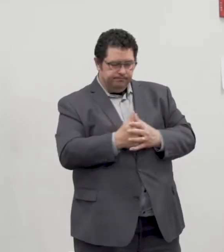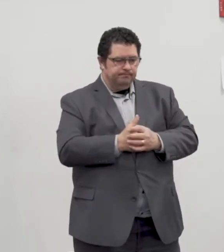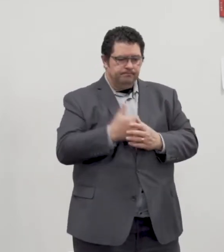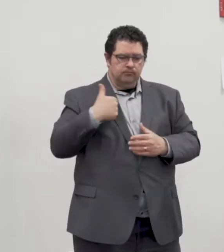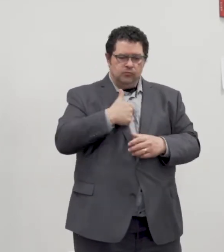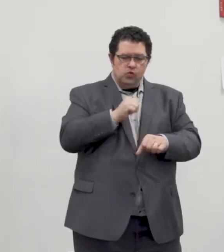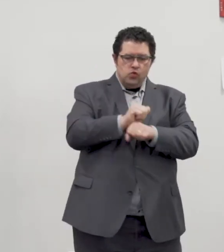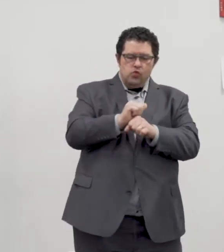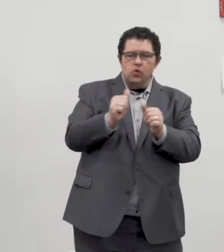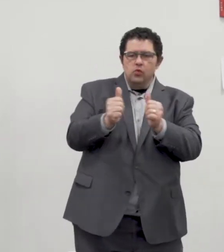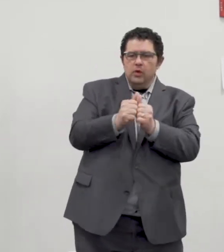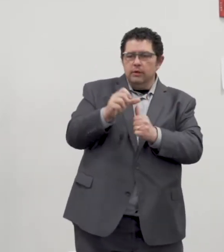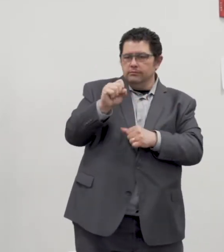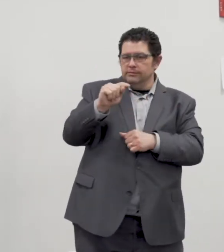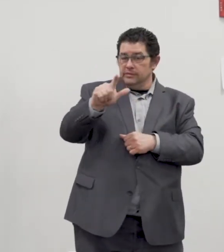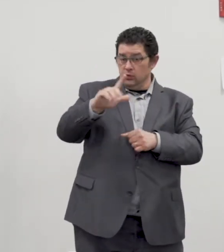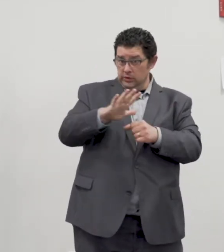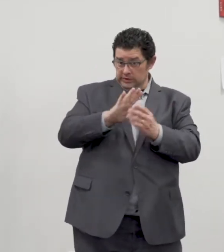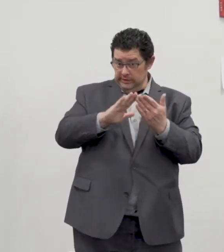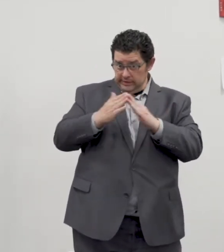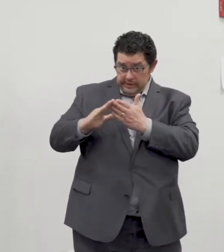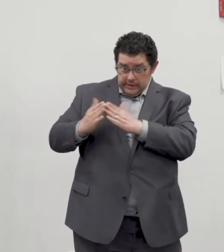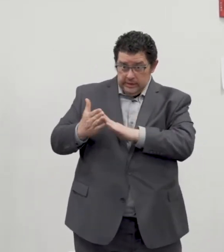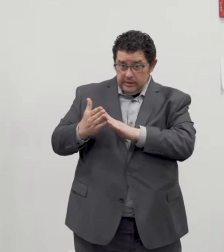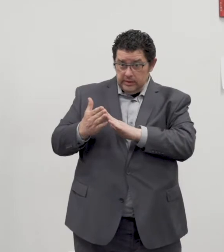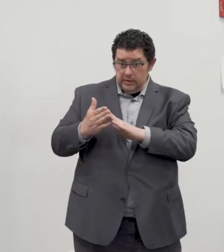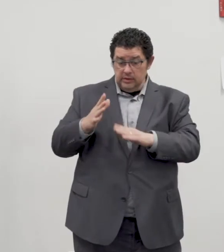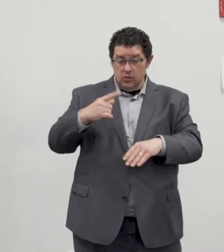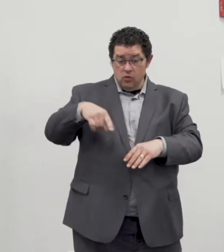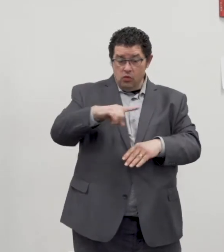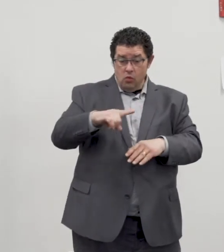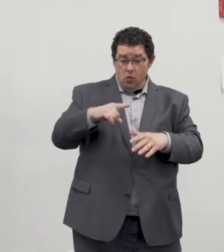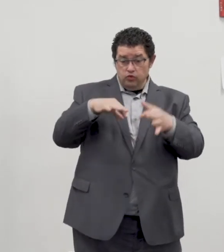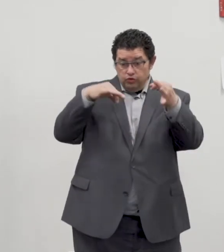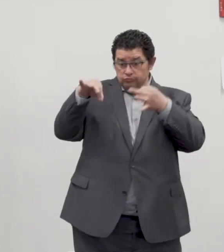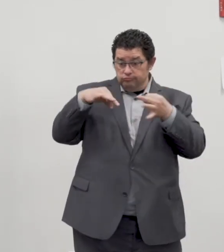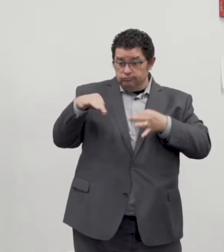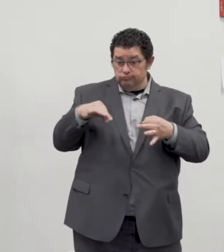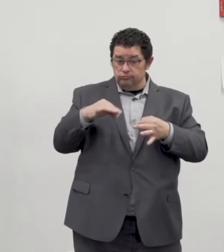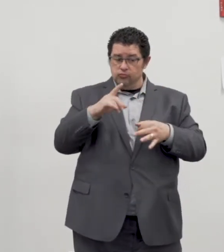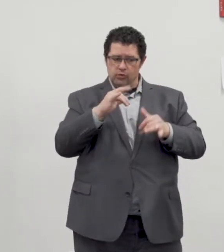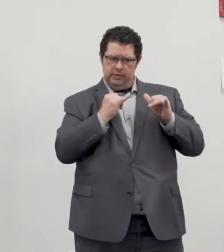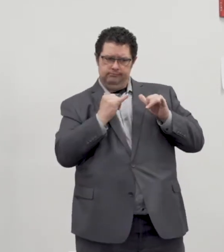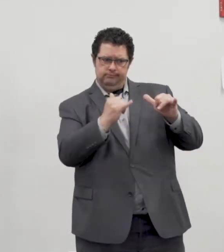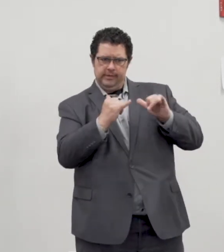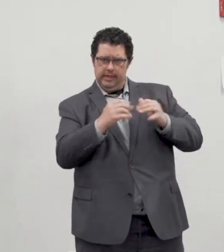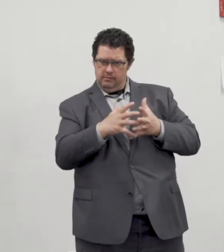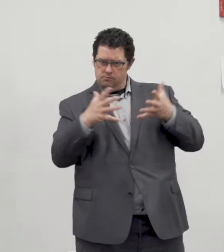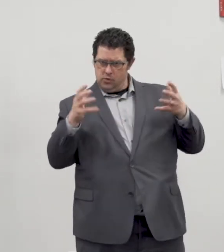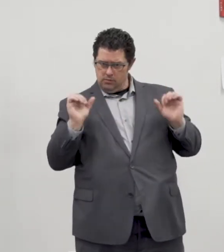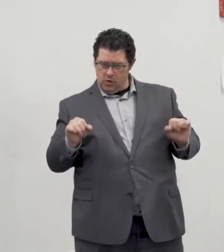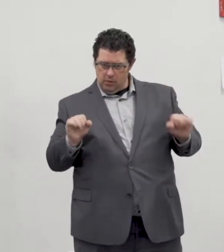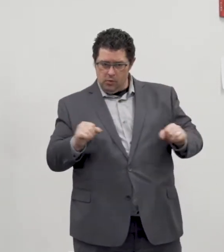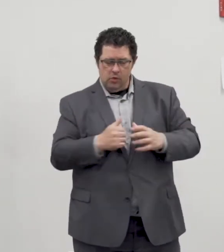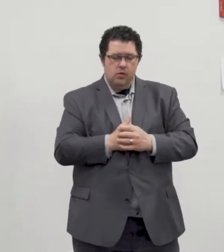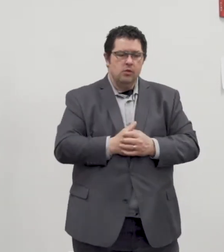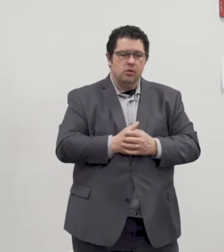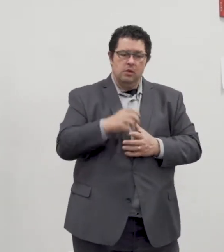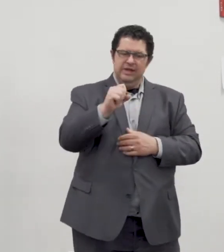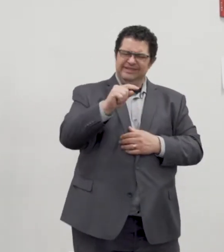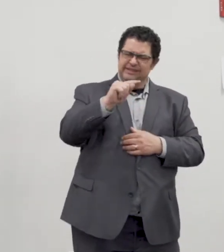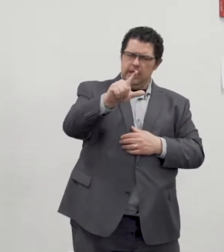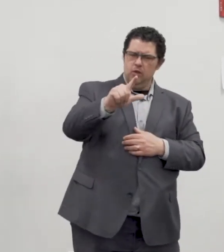St. Louis, and we will have those in alignment as much as possible. St. Louis City is